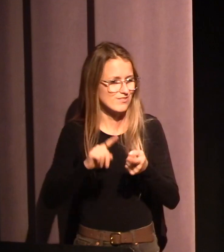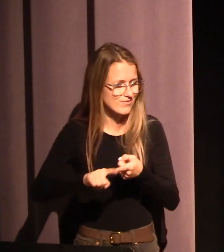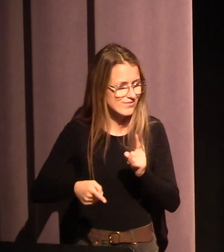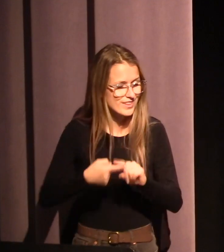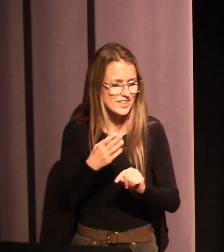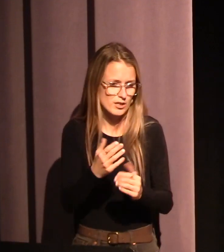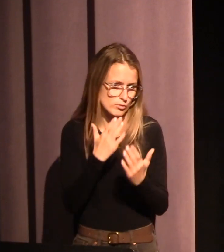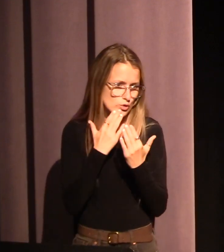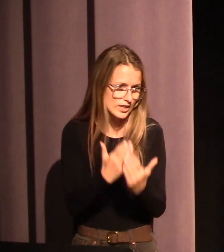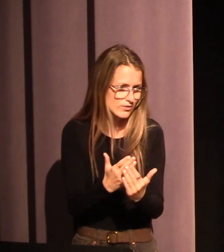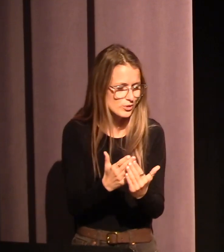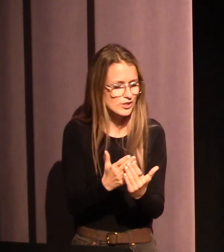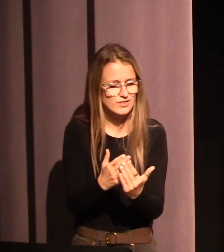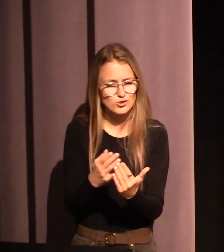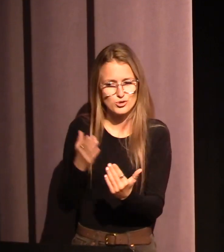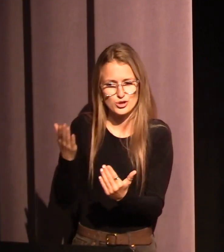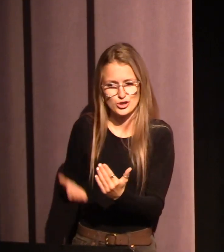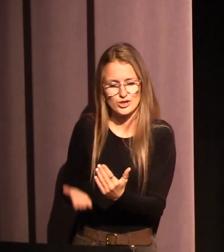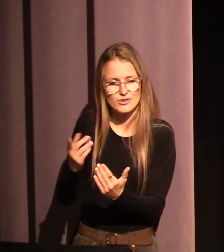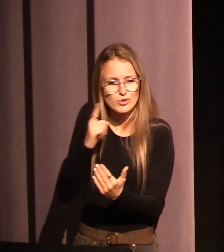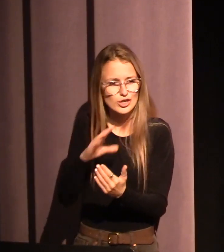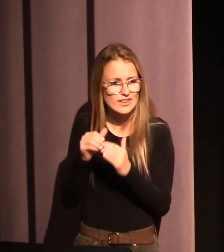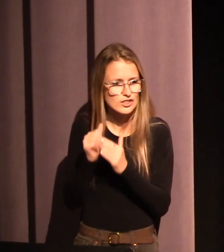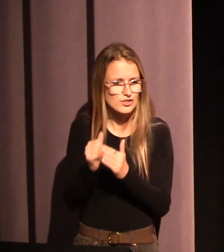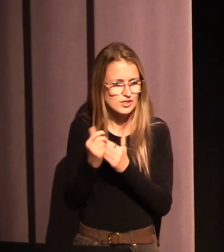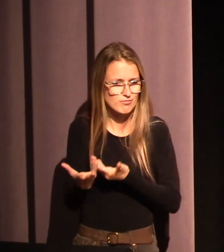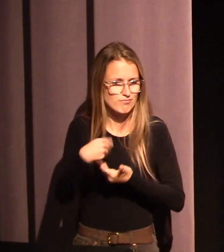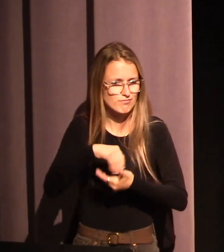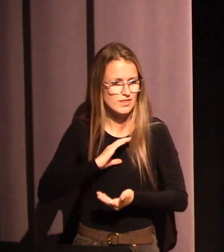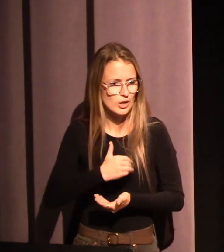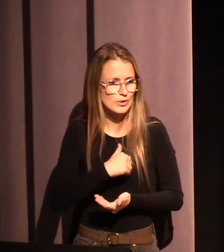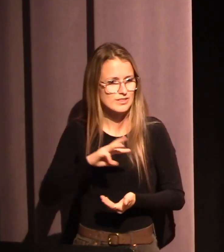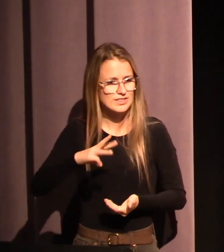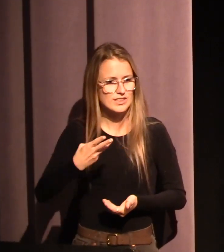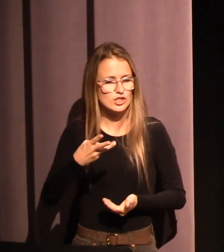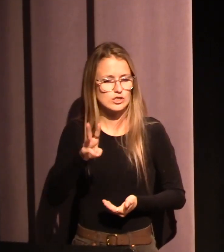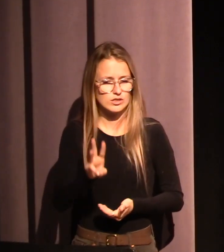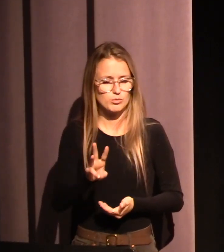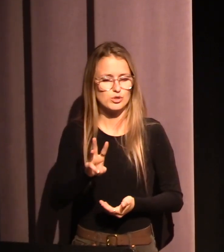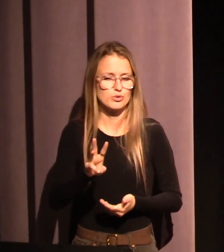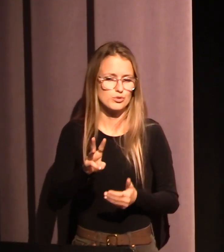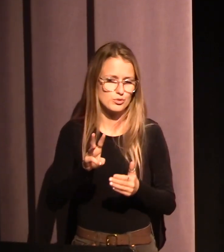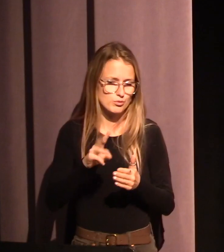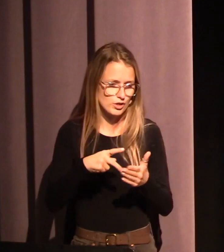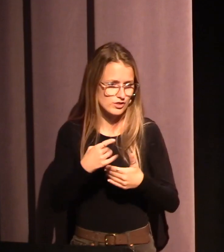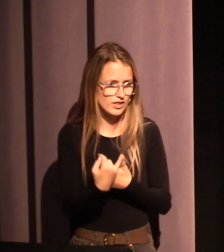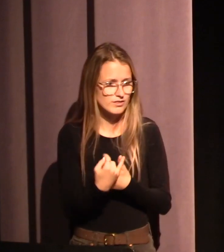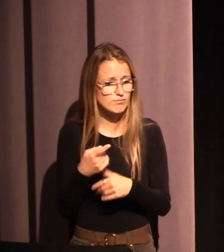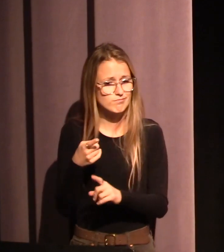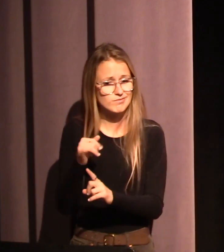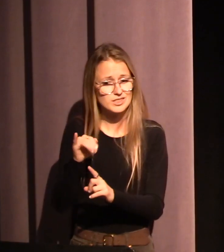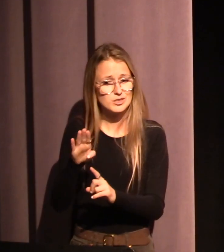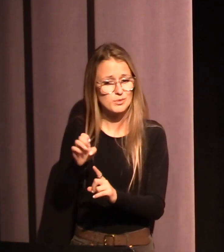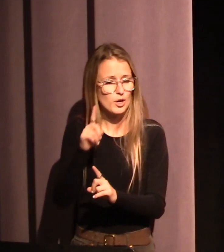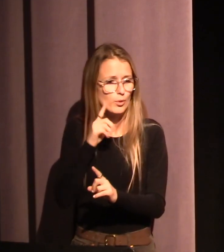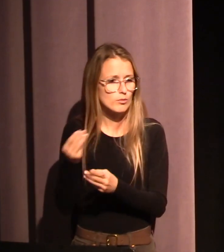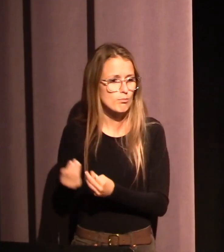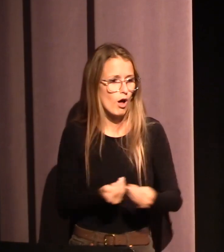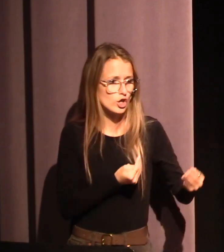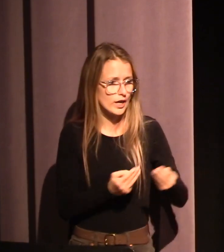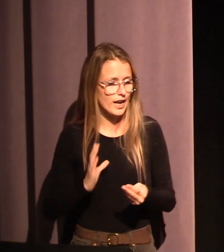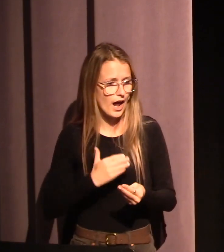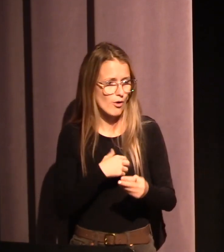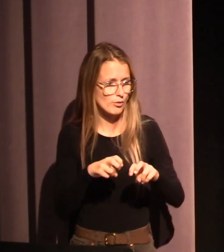so grateful to her for her leadership in our CHW research projects. Dr. Ibe will moderate our panel discussion